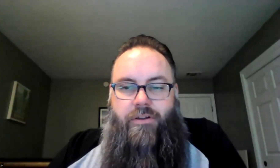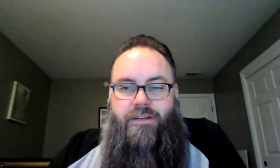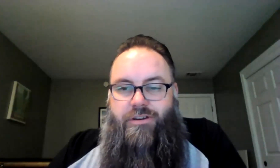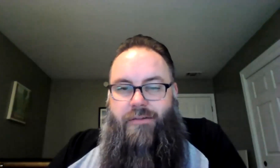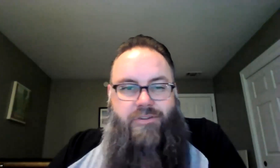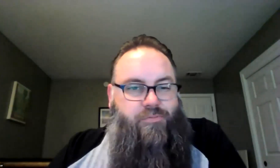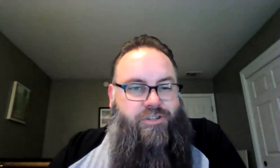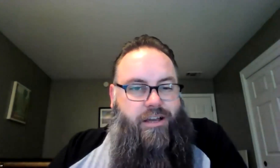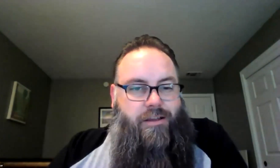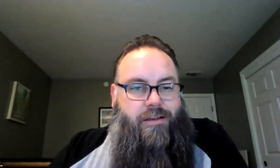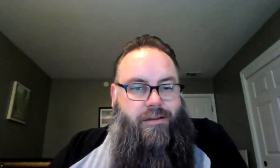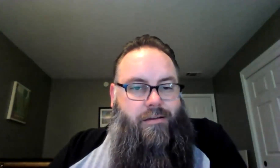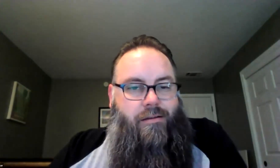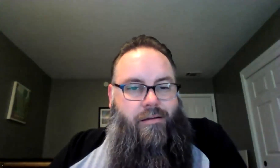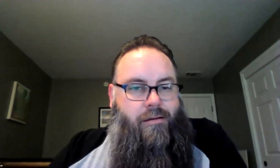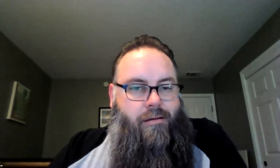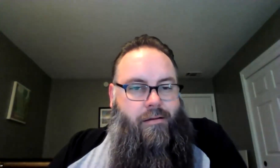the job fair yesterday. Much appreciated.